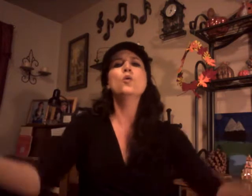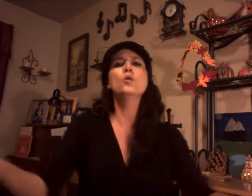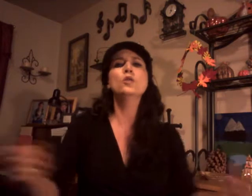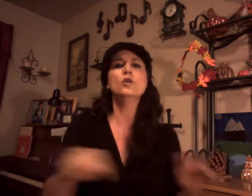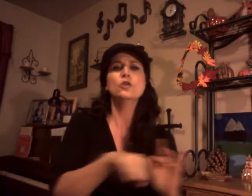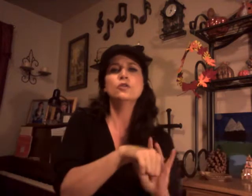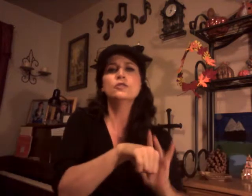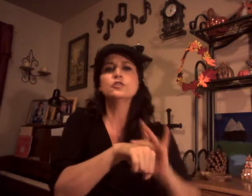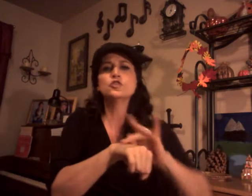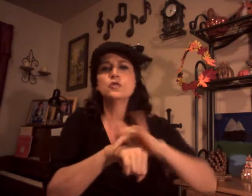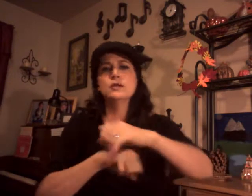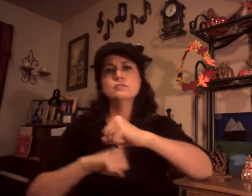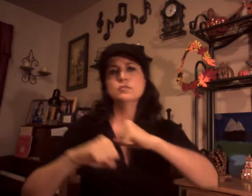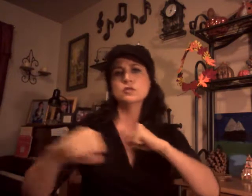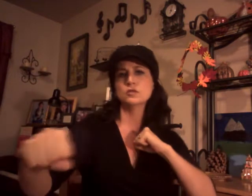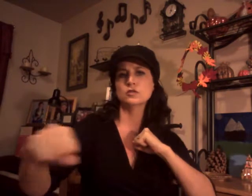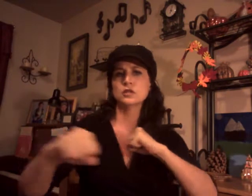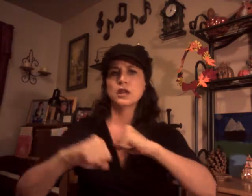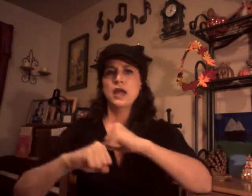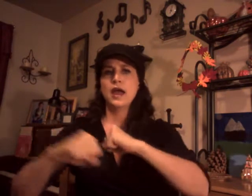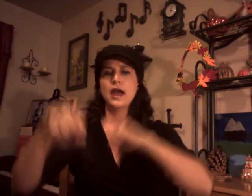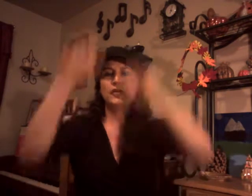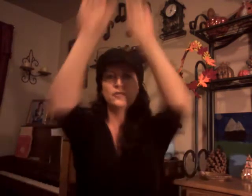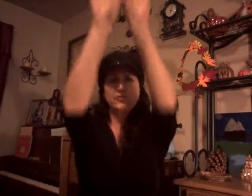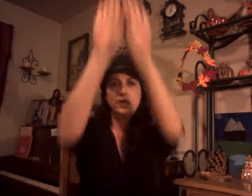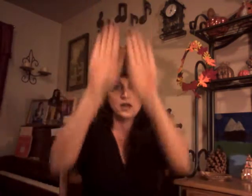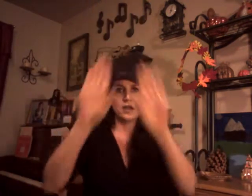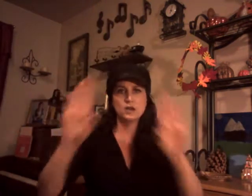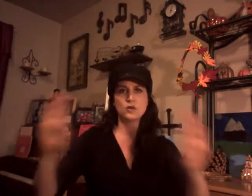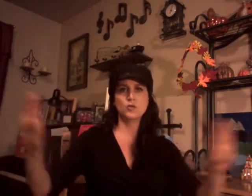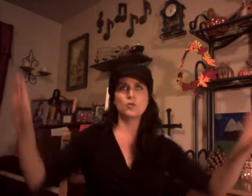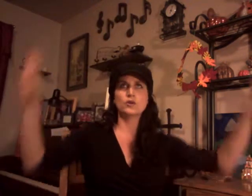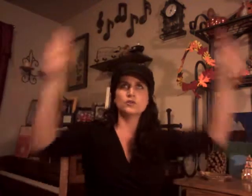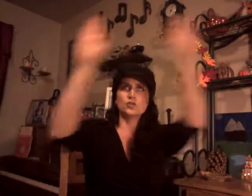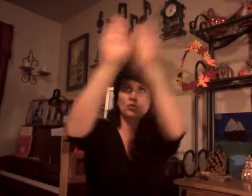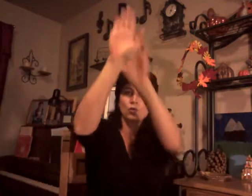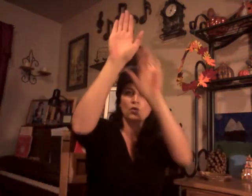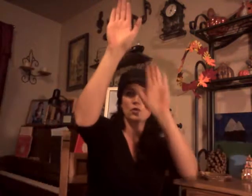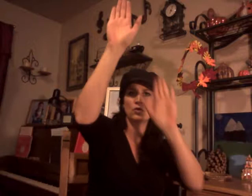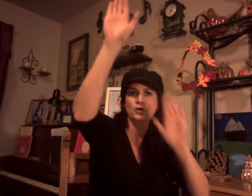whole earth trembled, and the veil was torn.